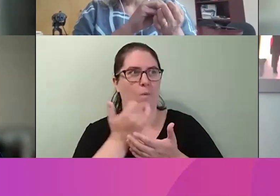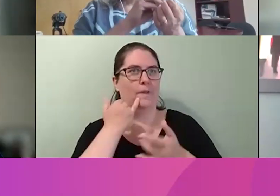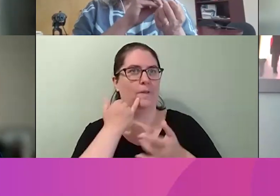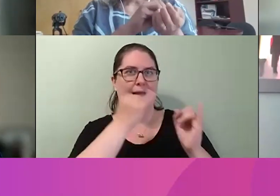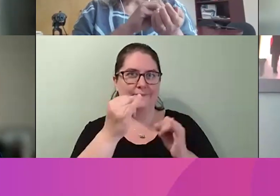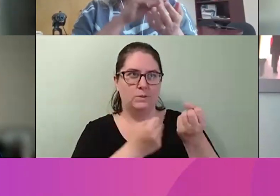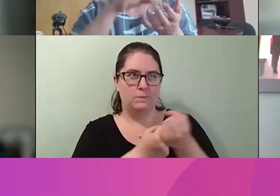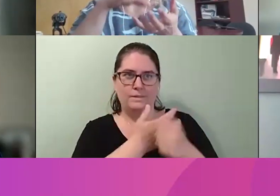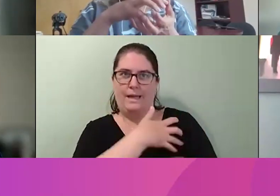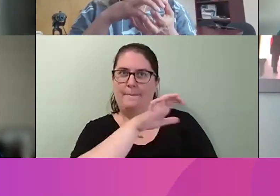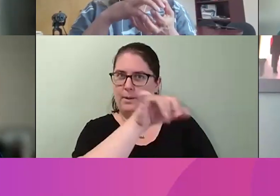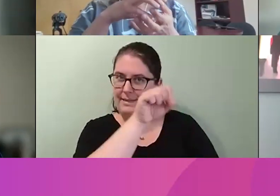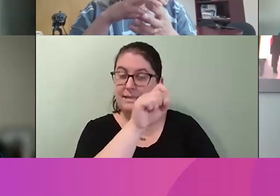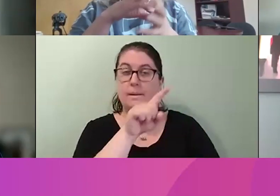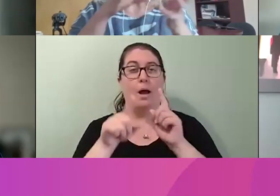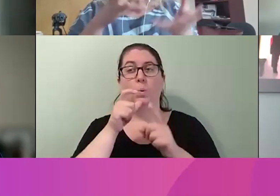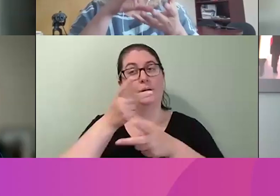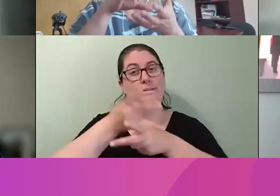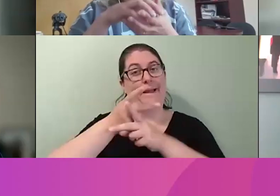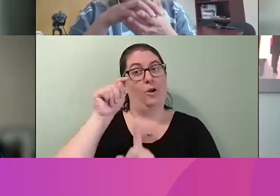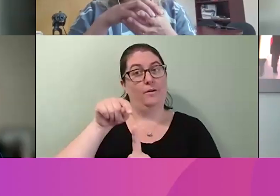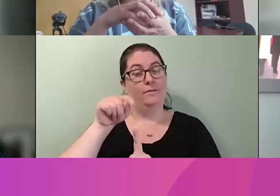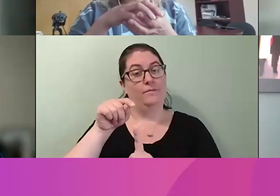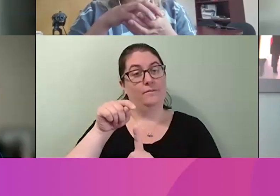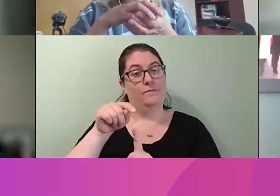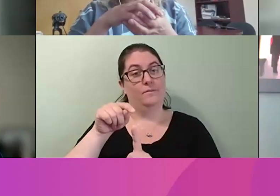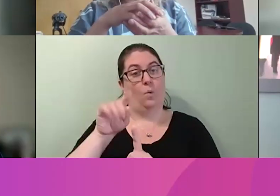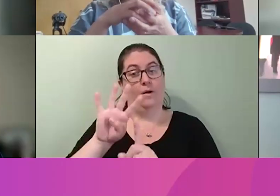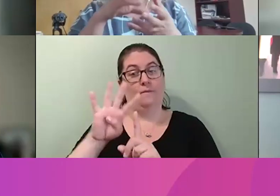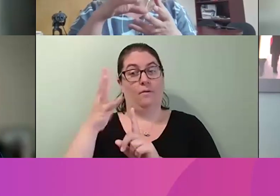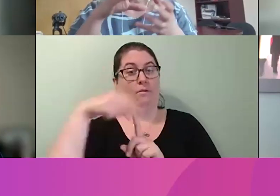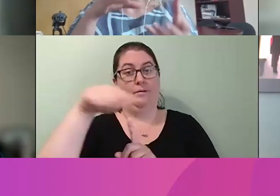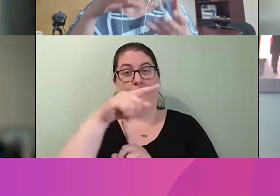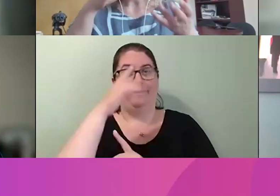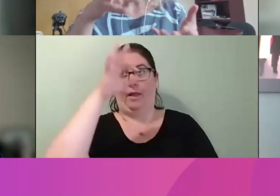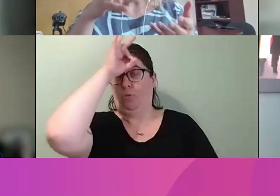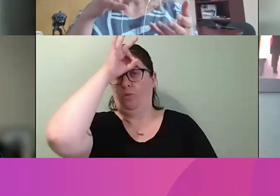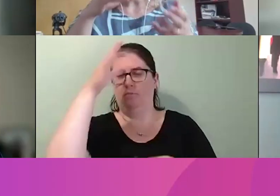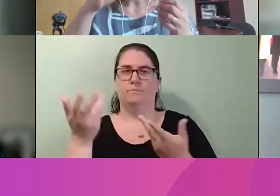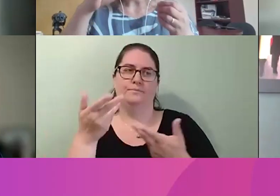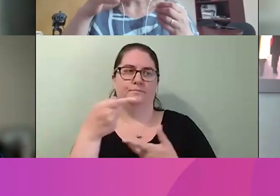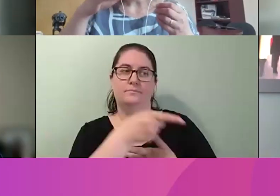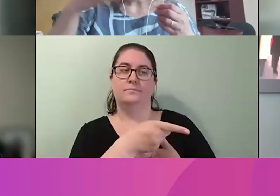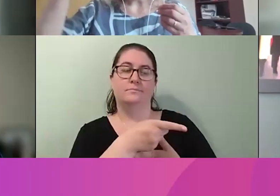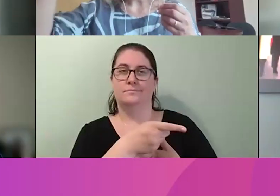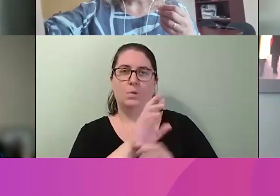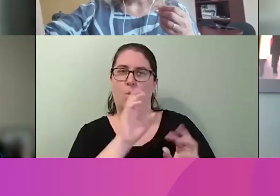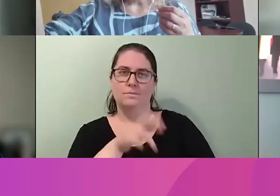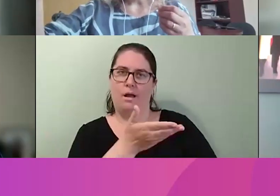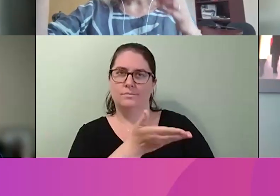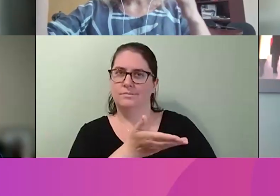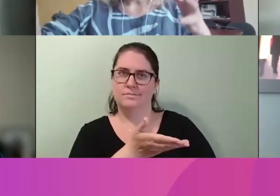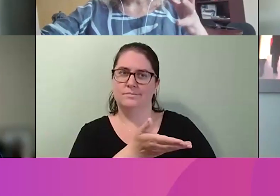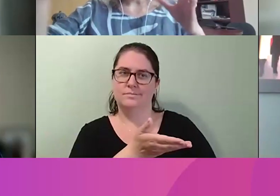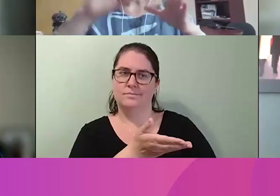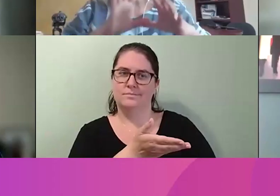but if the caregivers around or the professionals around don't have that information, then people won't get response. And then I'll